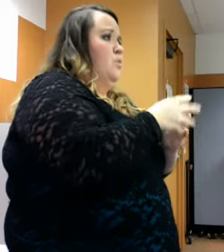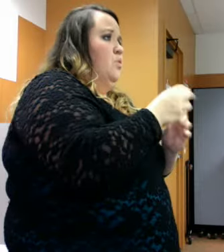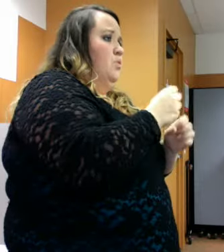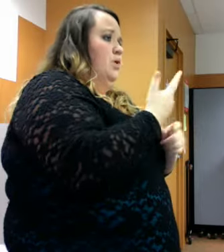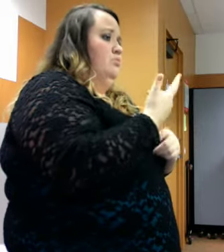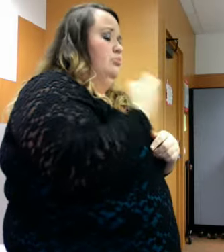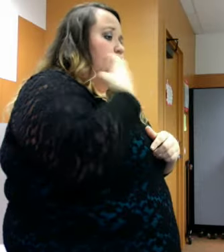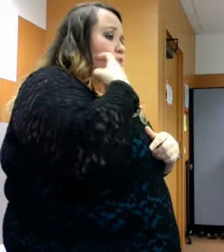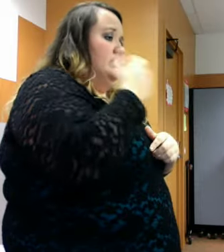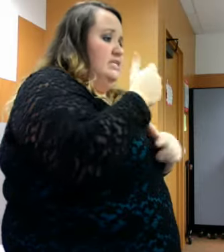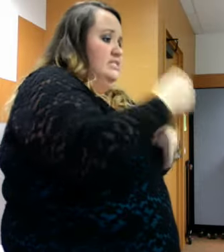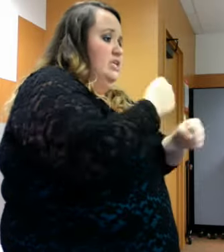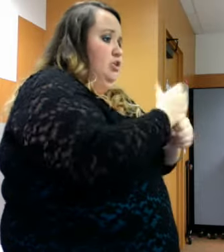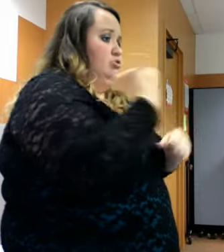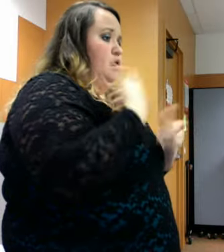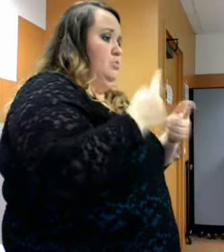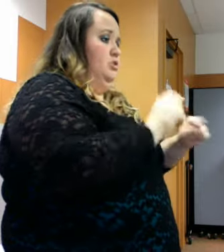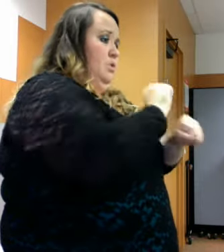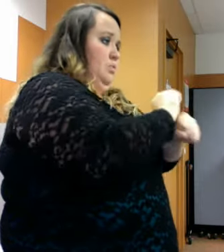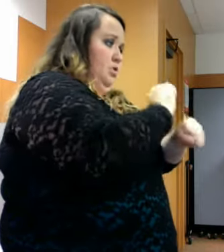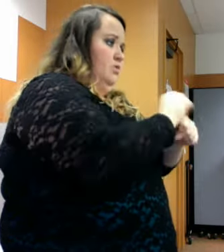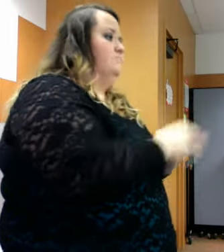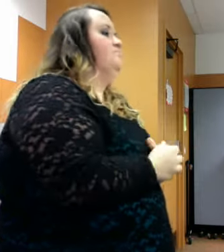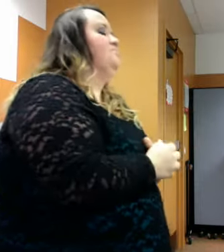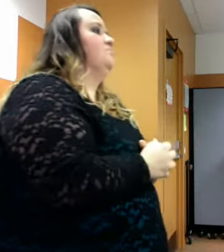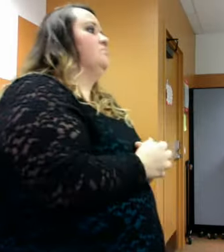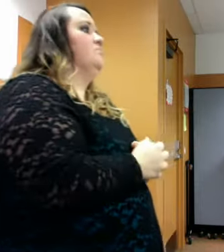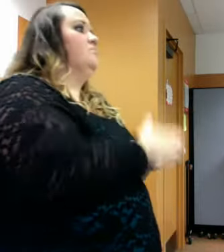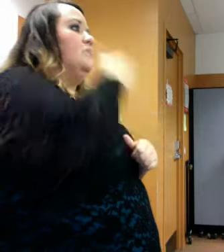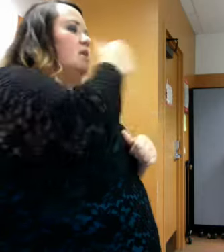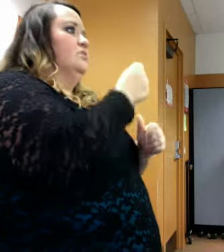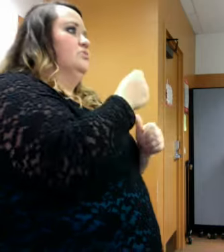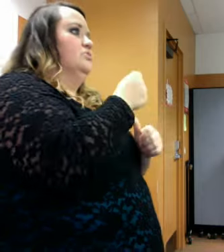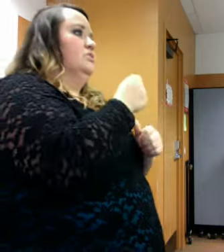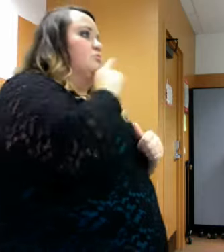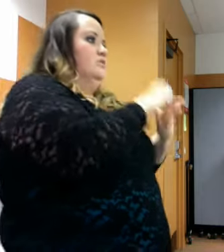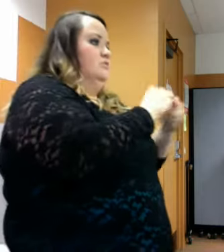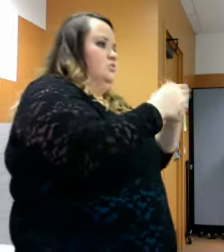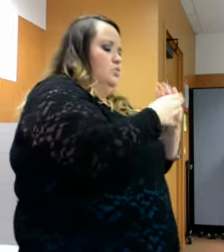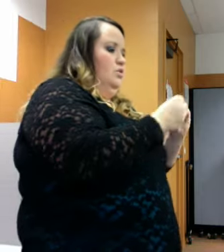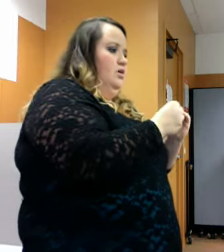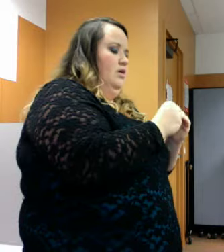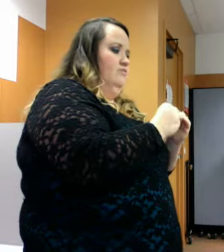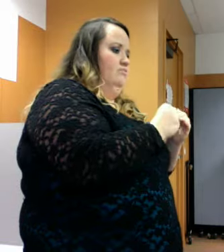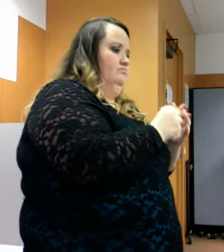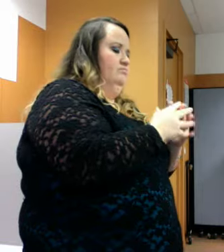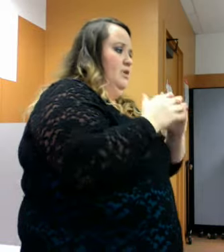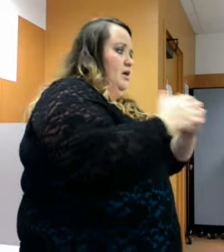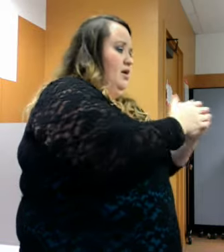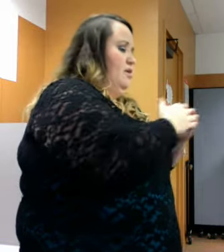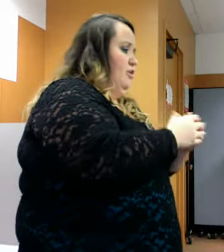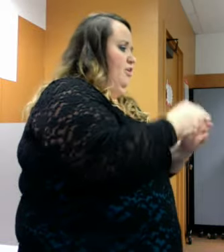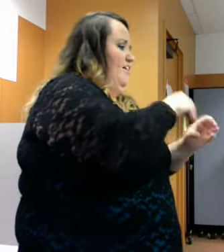it's kind of the story of America in this one little statue, because you've had World War I affected, the September 11th affected,